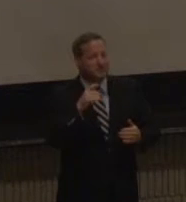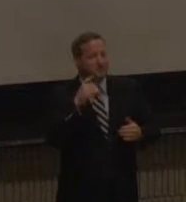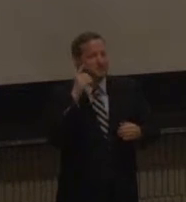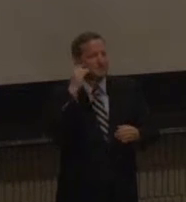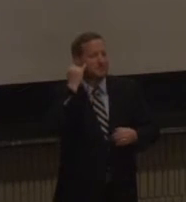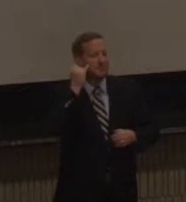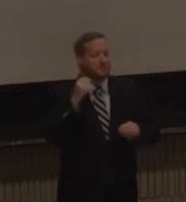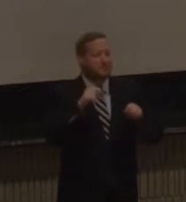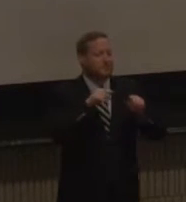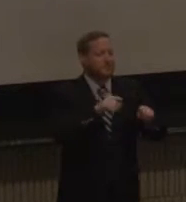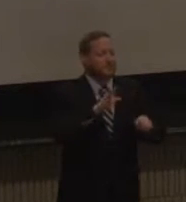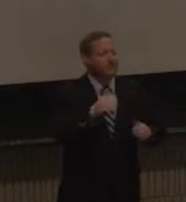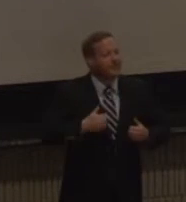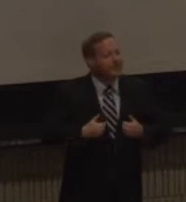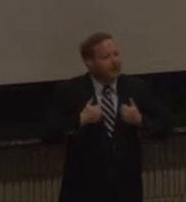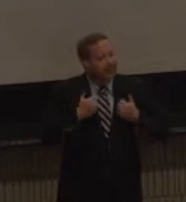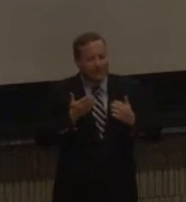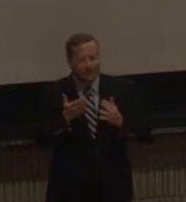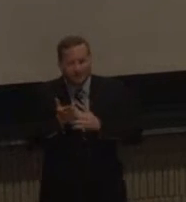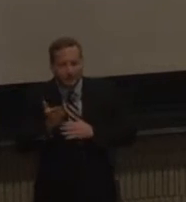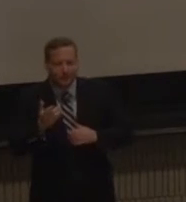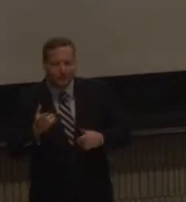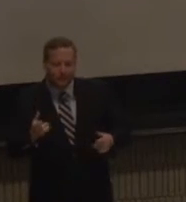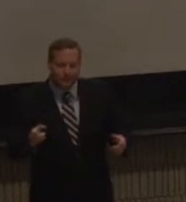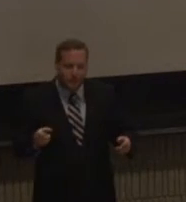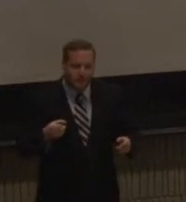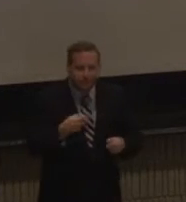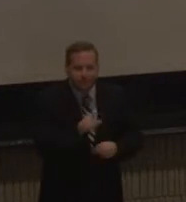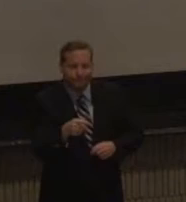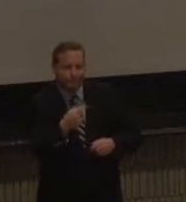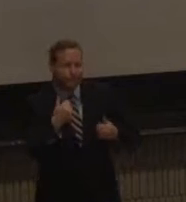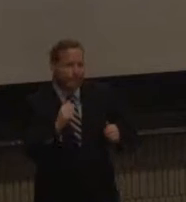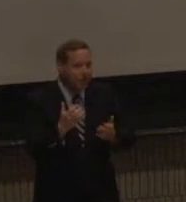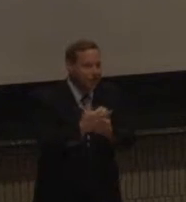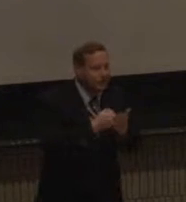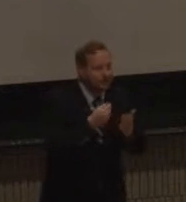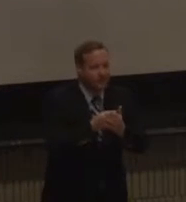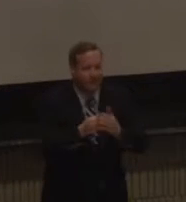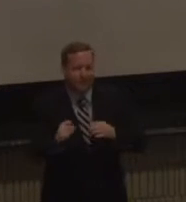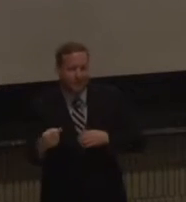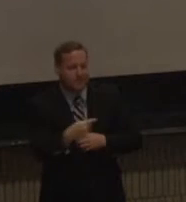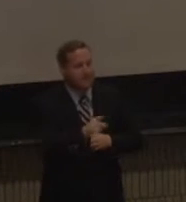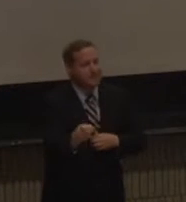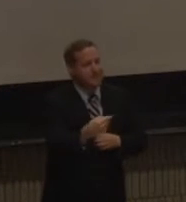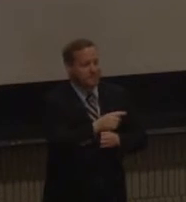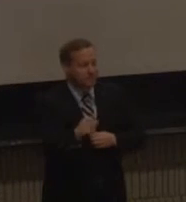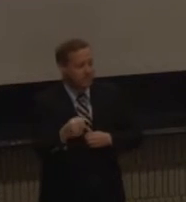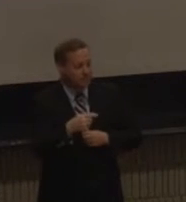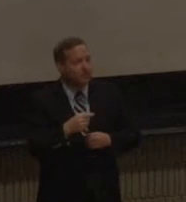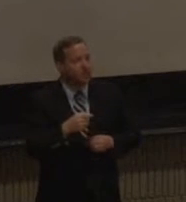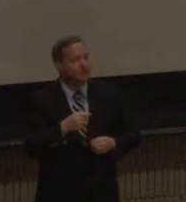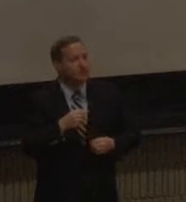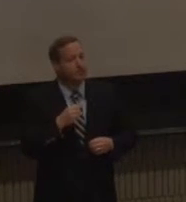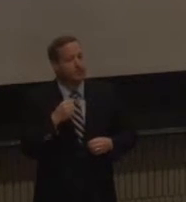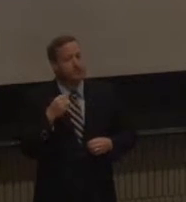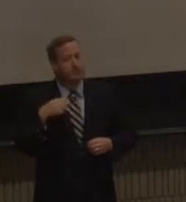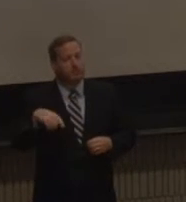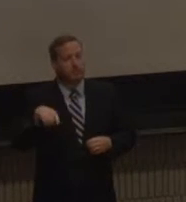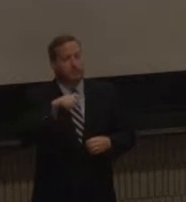into the playing area, right? So if you think about this as a deaf person trying to navigate the world, and